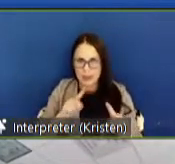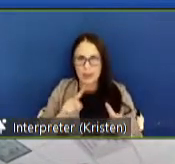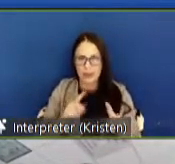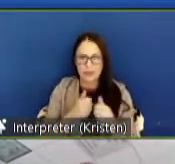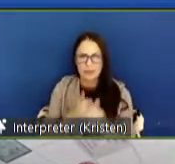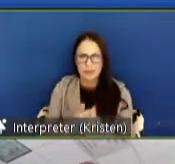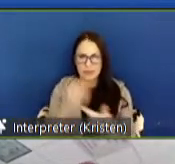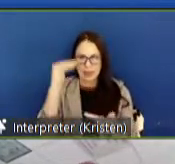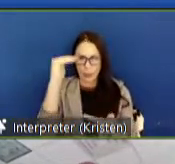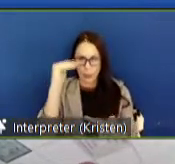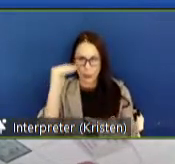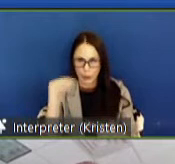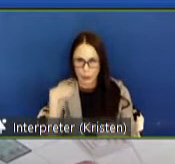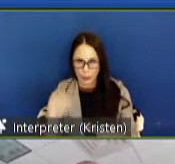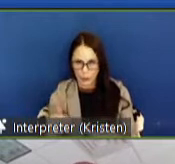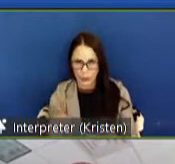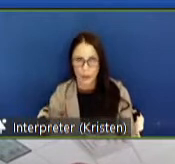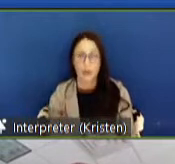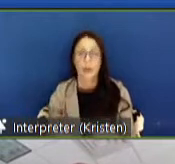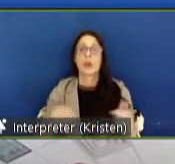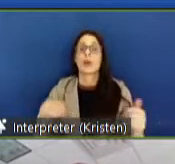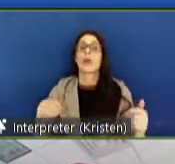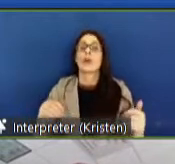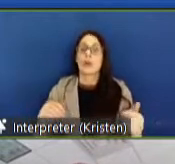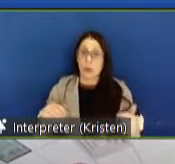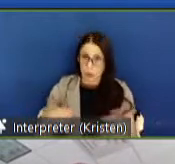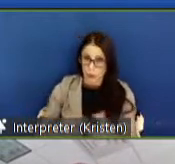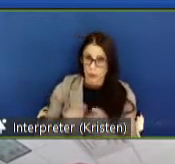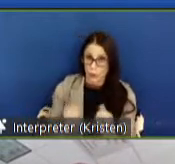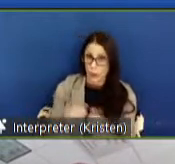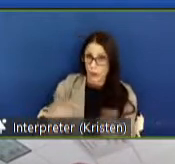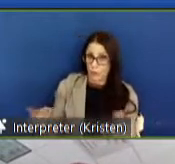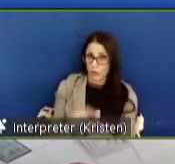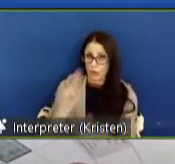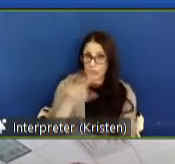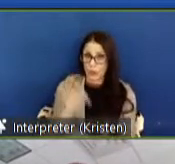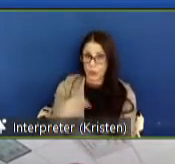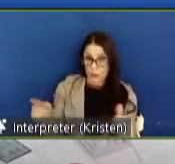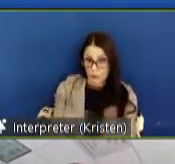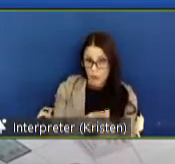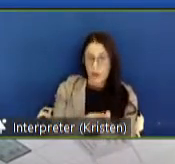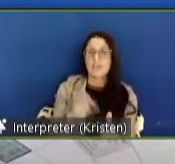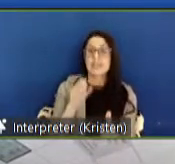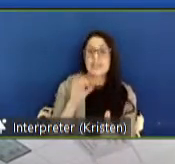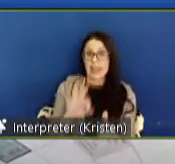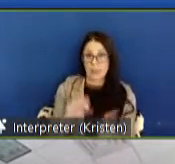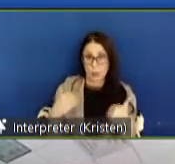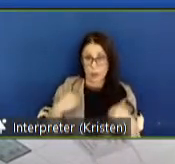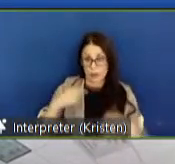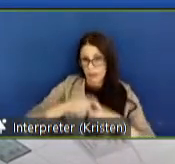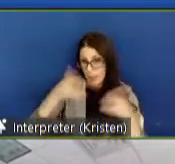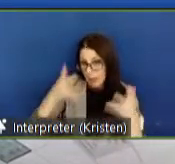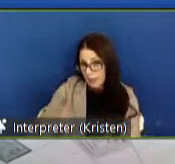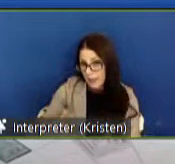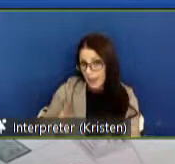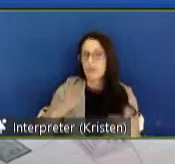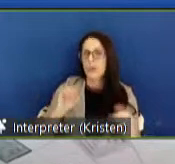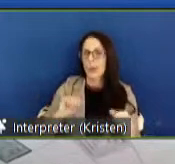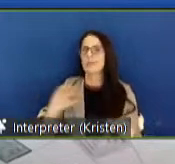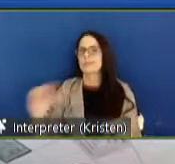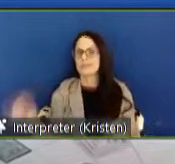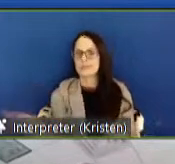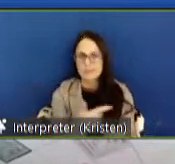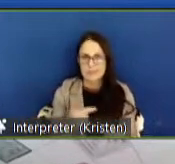requests were received. Let's stick with first questions first. If we do have time towards the end, we can come back around for some follow-ups or some second